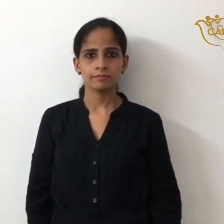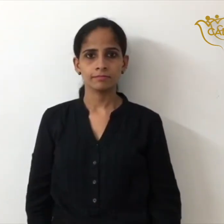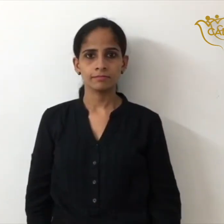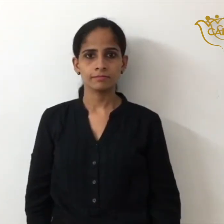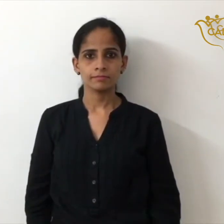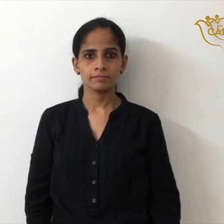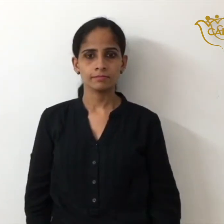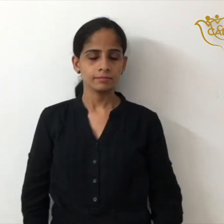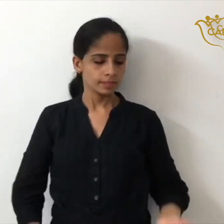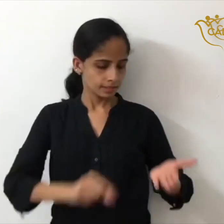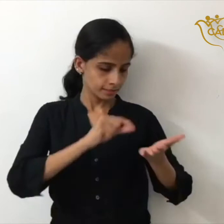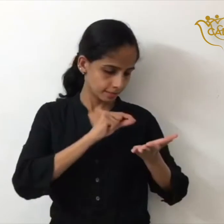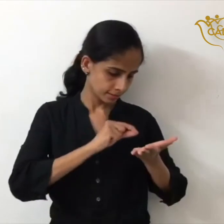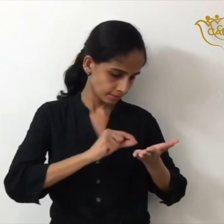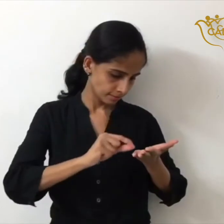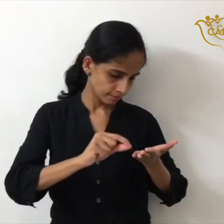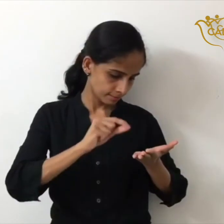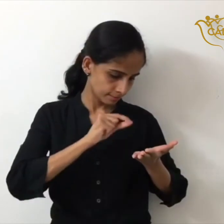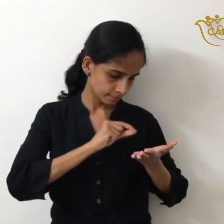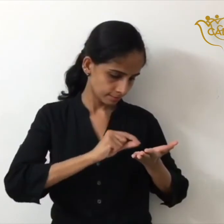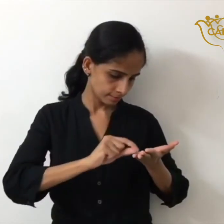read read write write